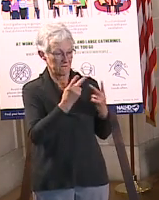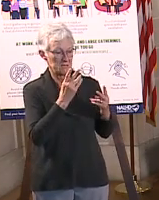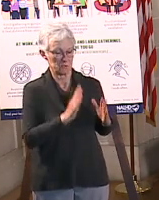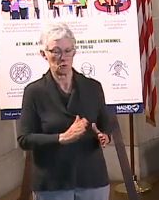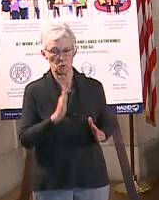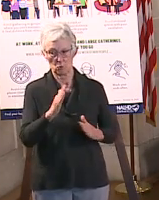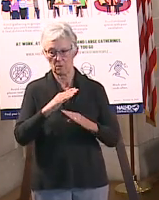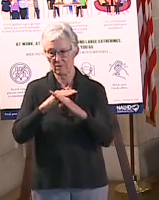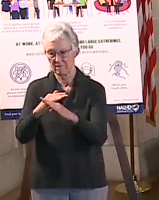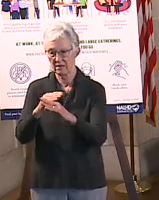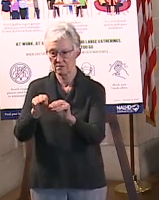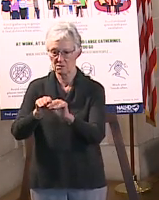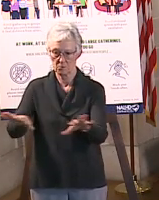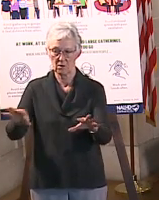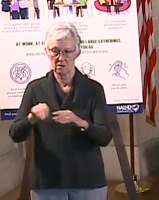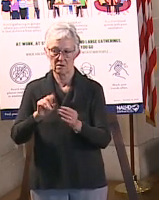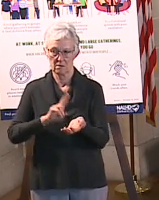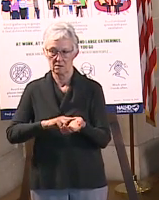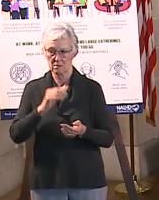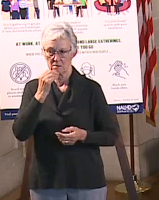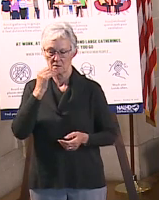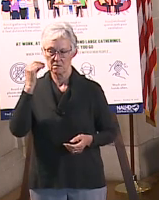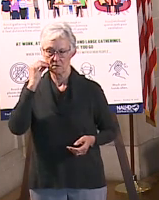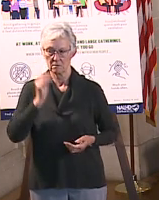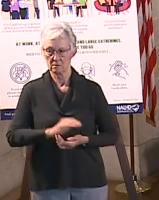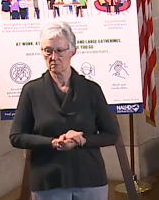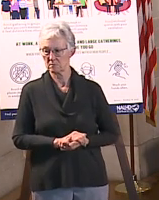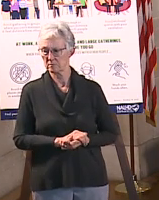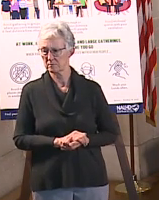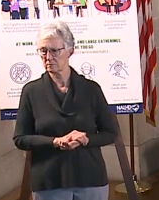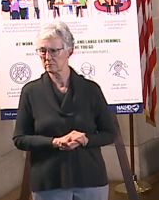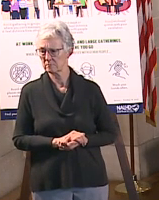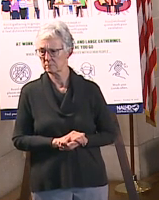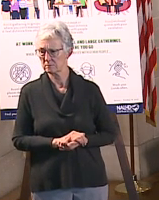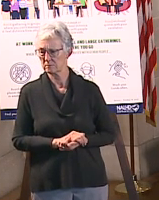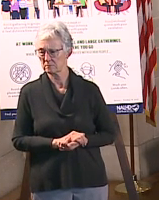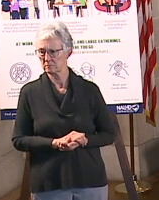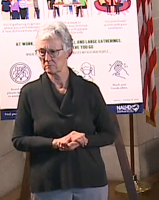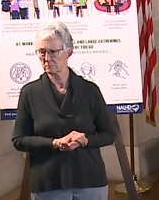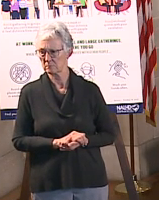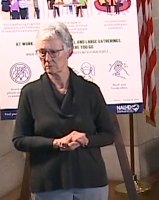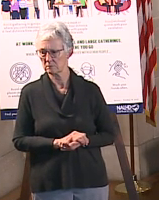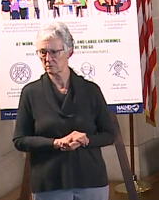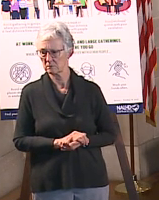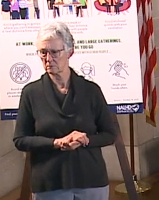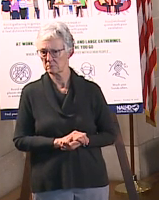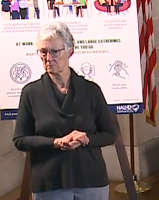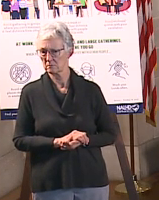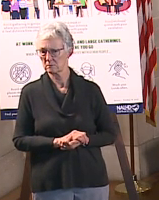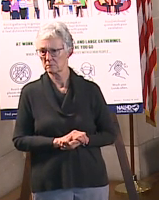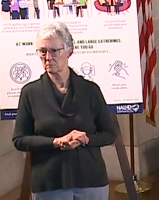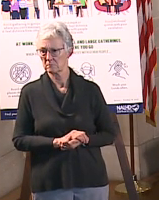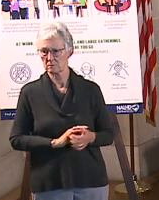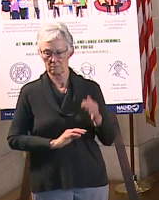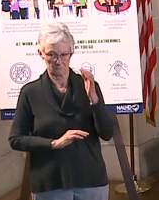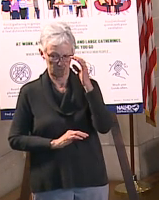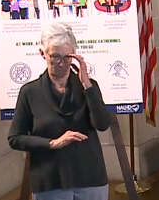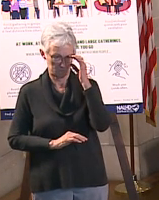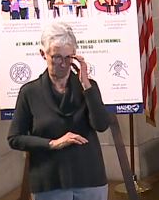Alyssa from KMTV says, when are inmates projected to receive the vaccine? Are they set to get them the same time as correction staff? And if